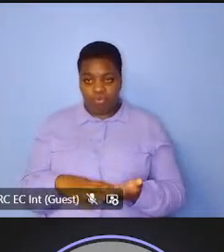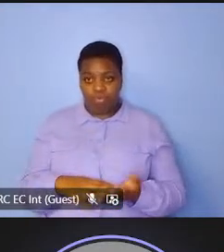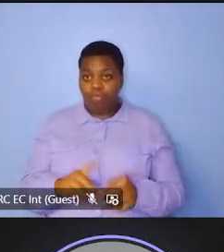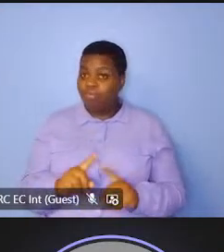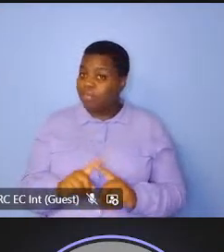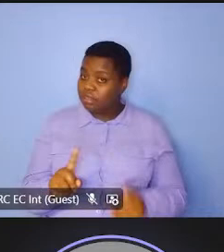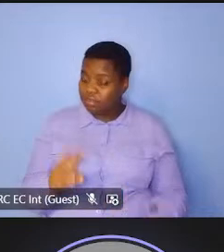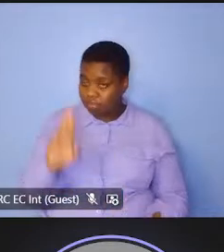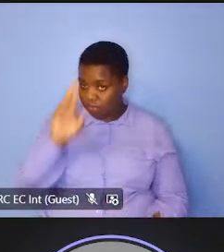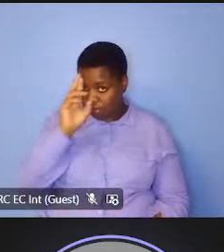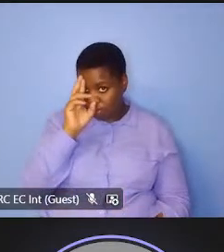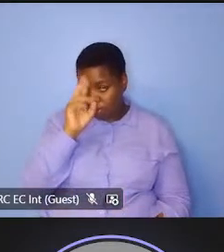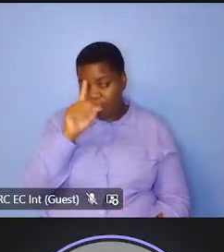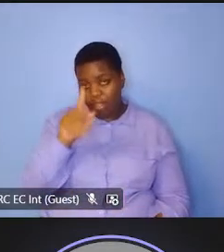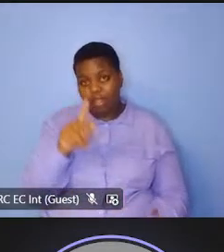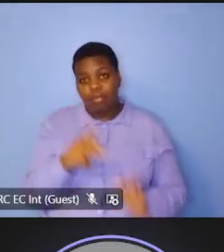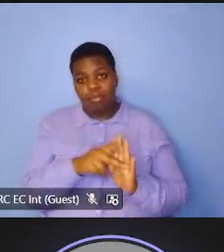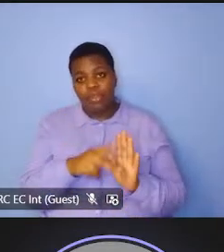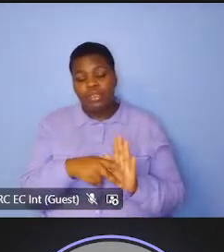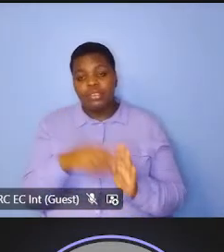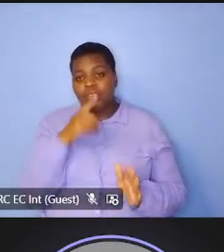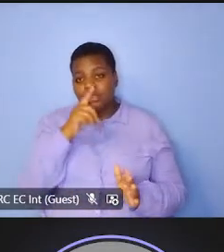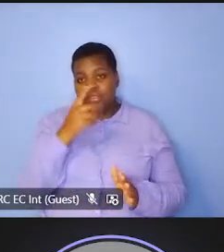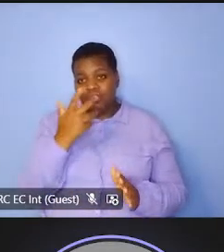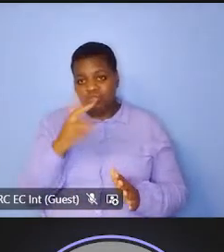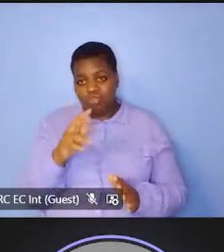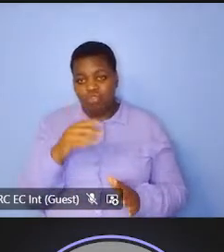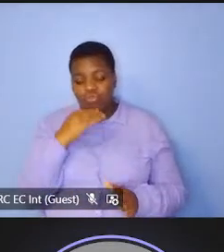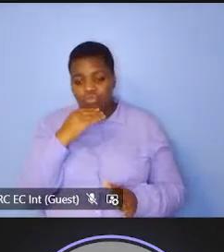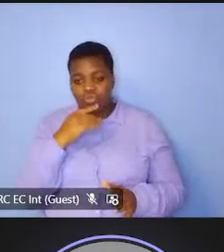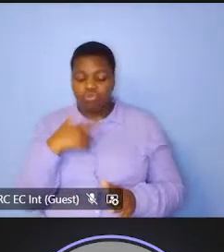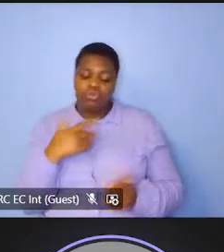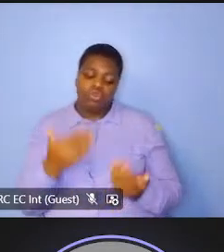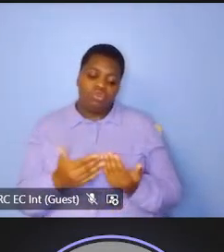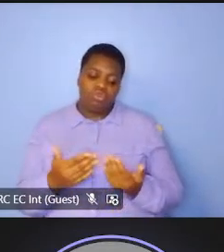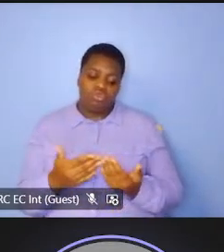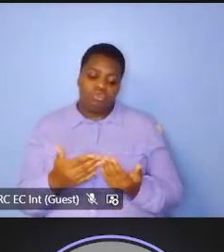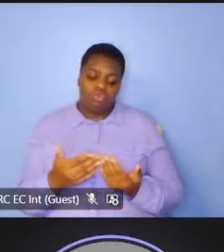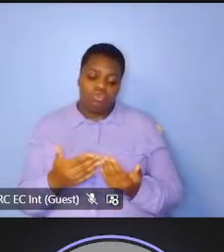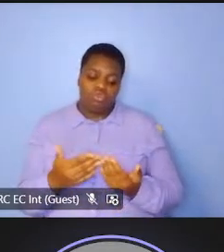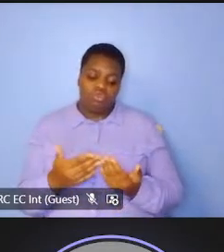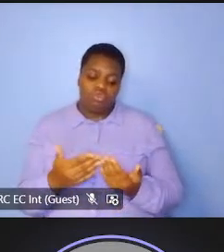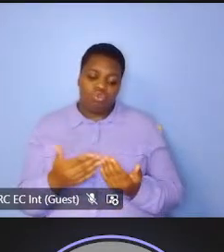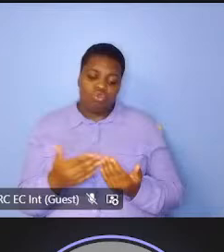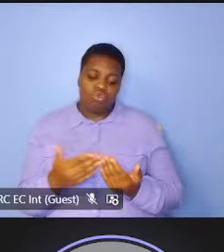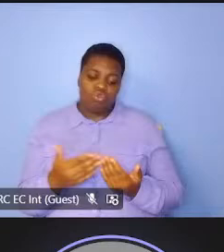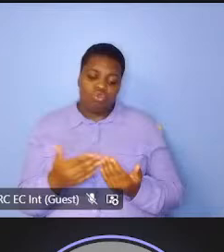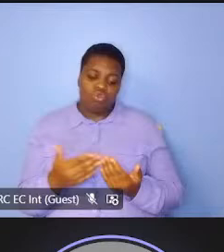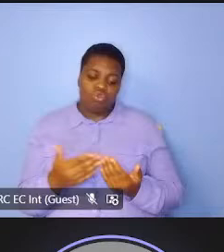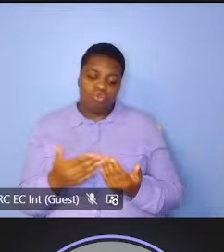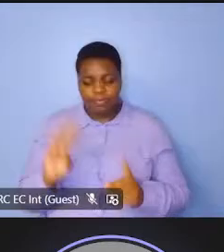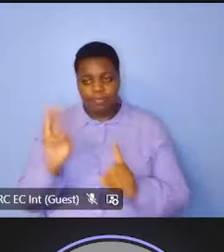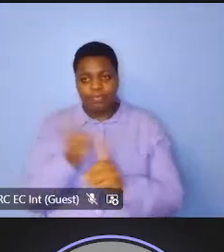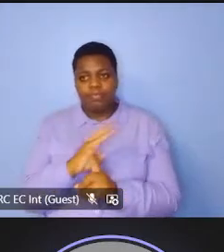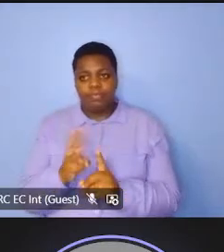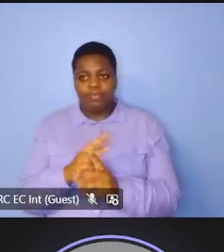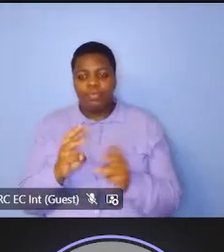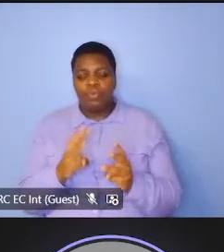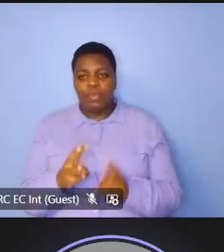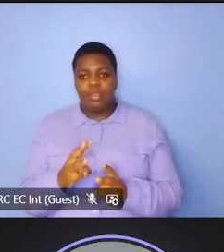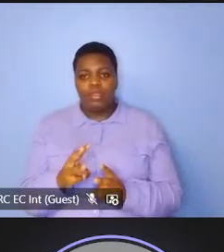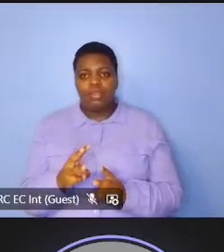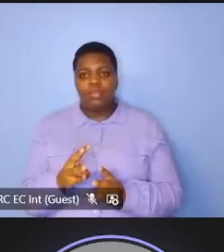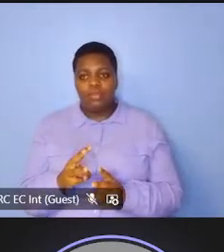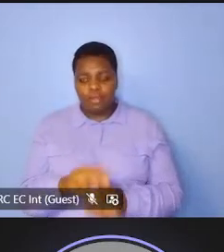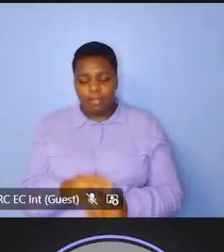the policy does go on to say that a refusal to wear school uniform may be treated as a disciplinary